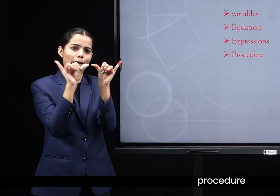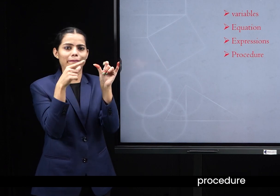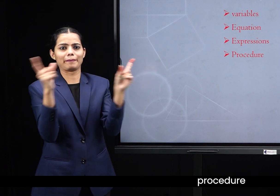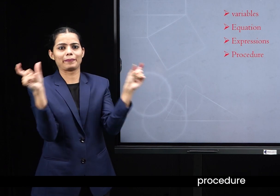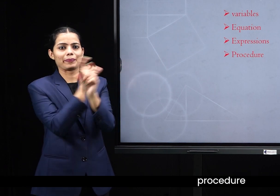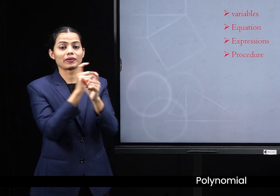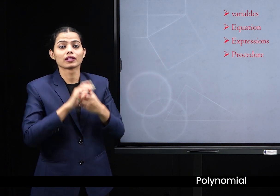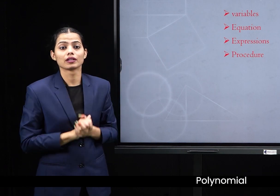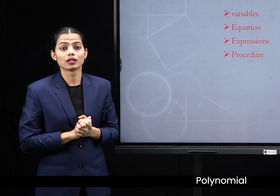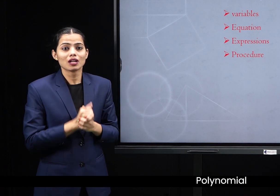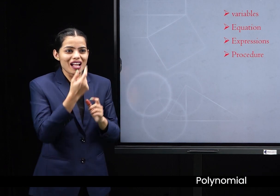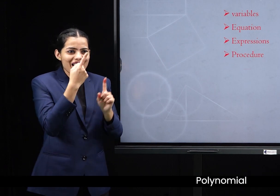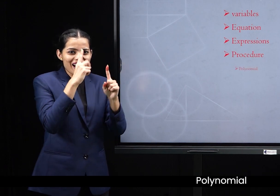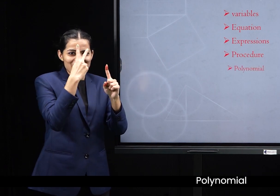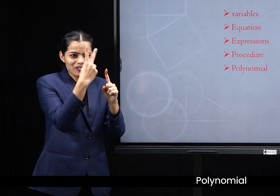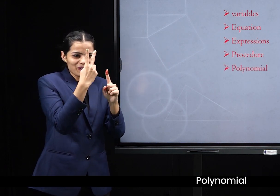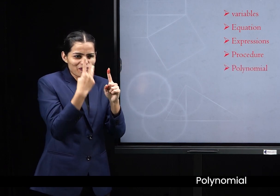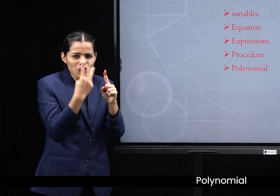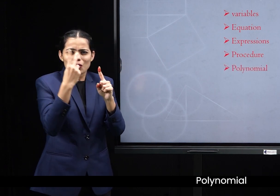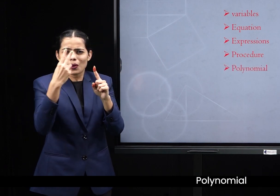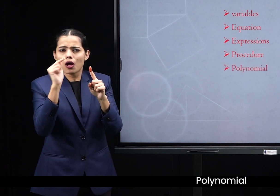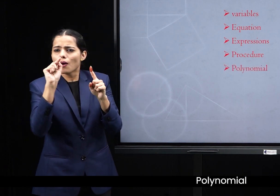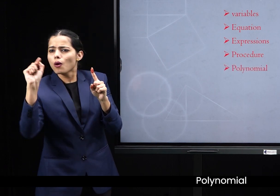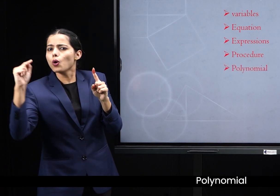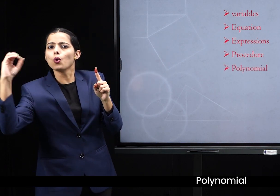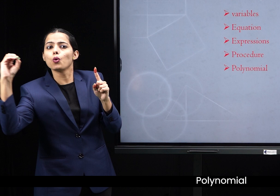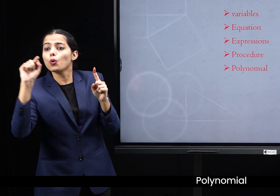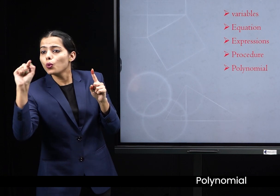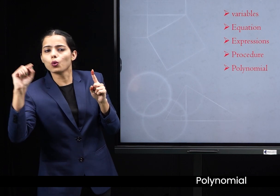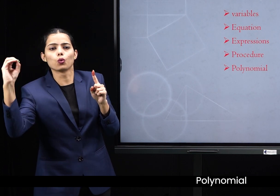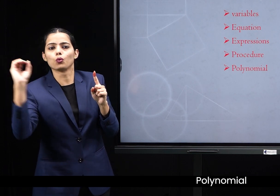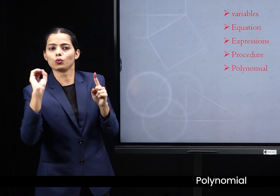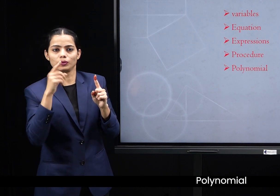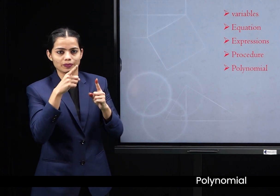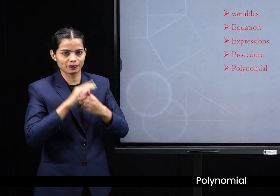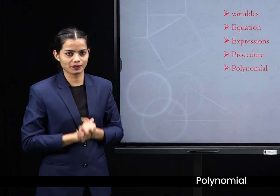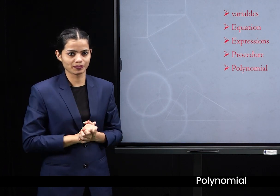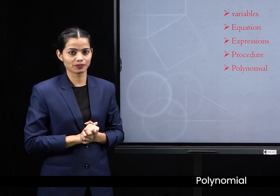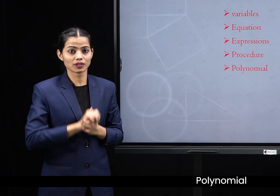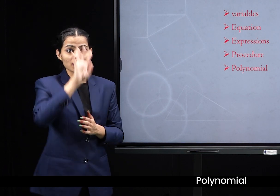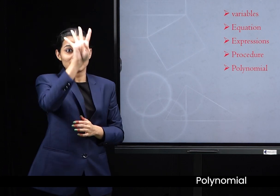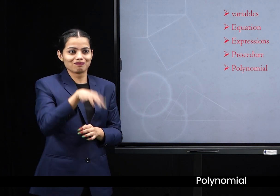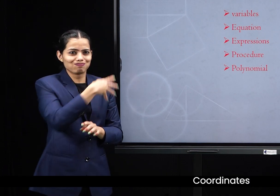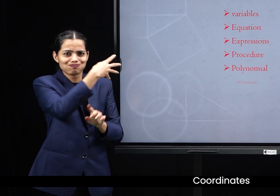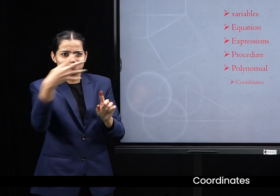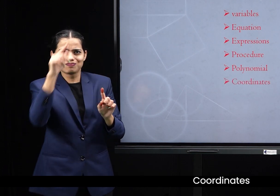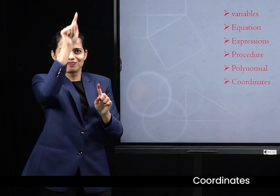linear, polynomial, coordinates,